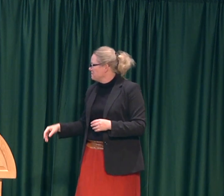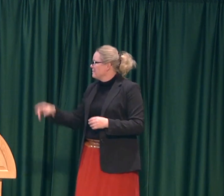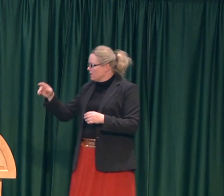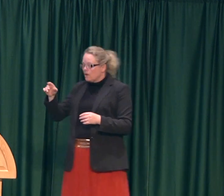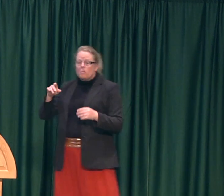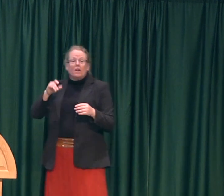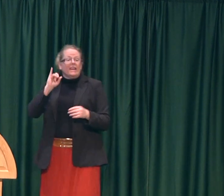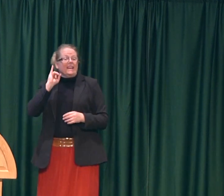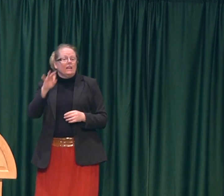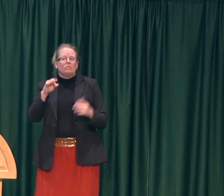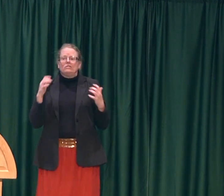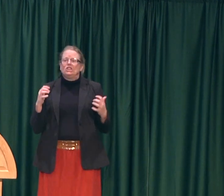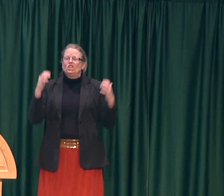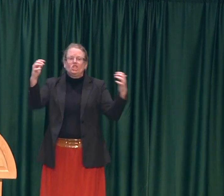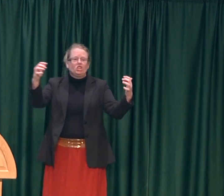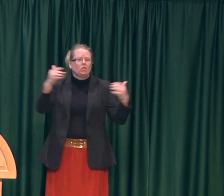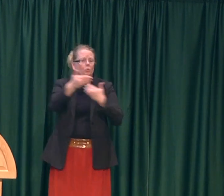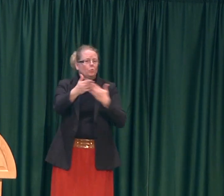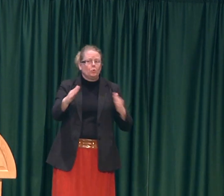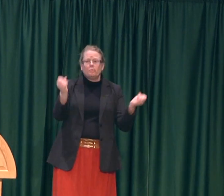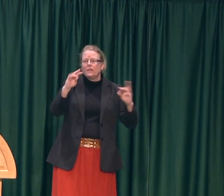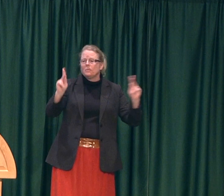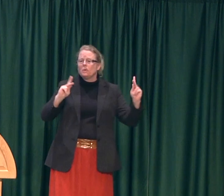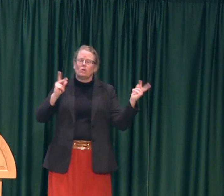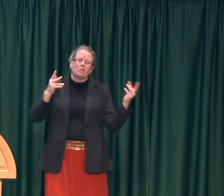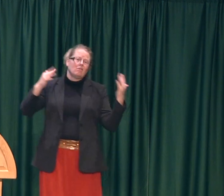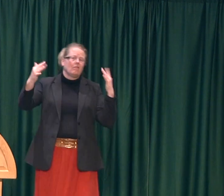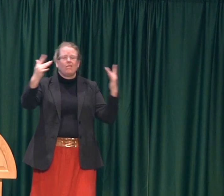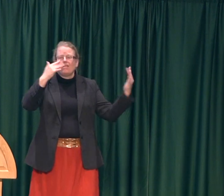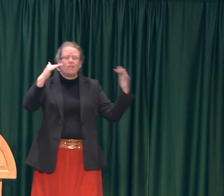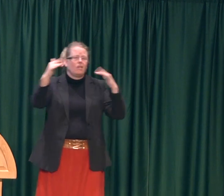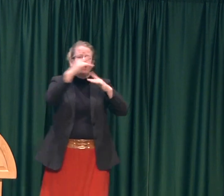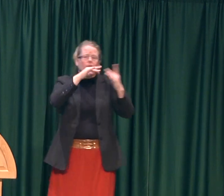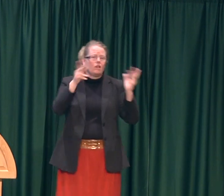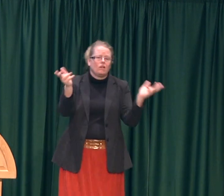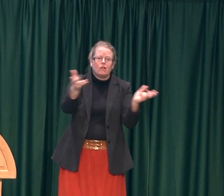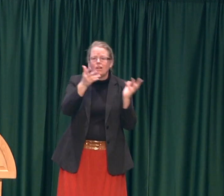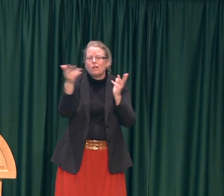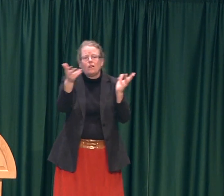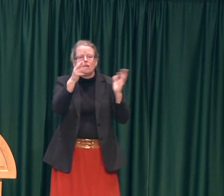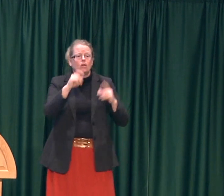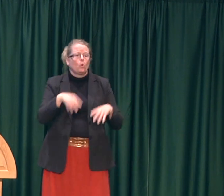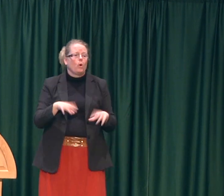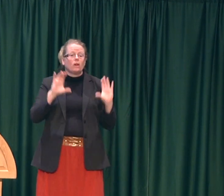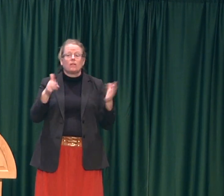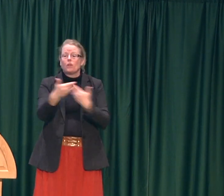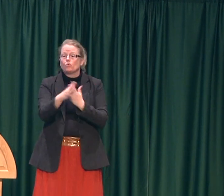then that helps me out. If it's a large audience with a number of people in